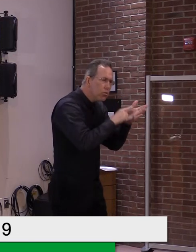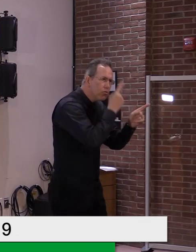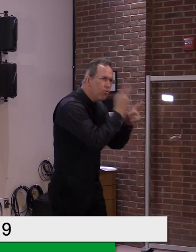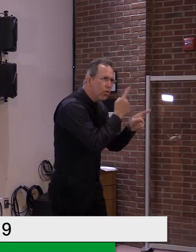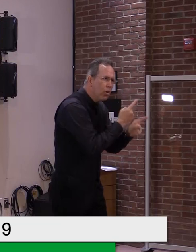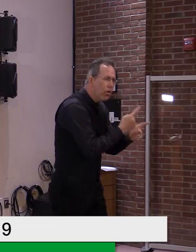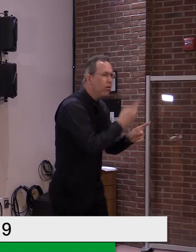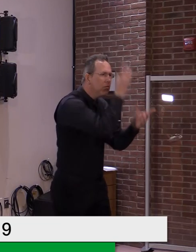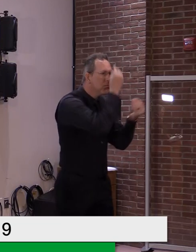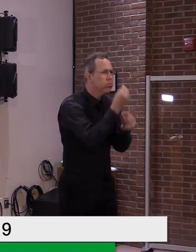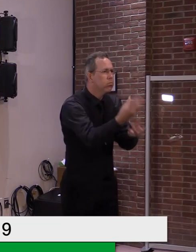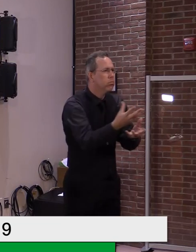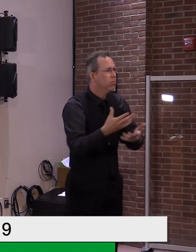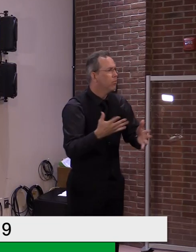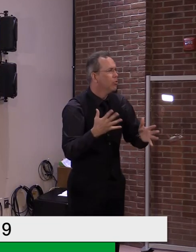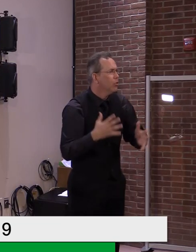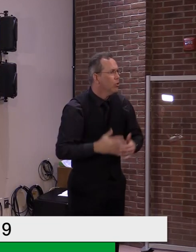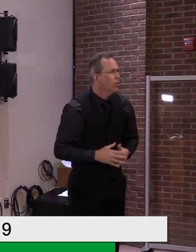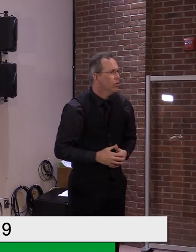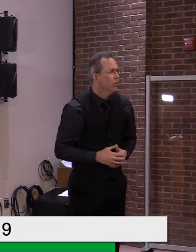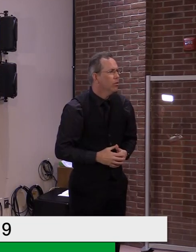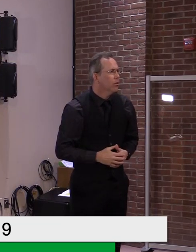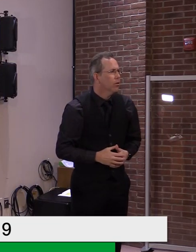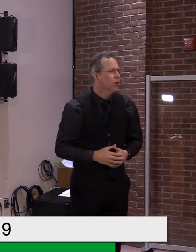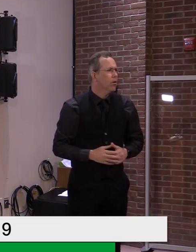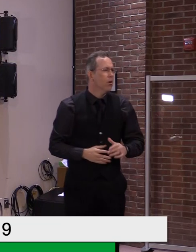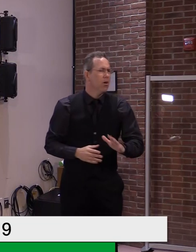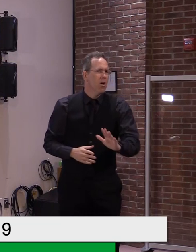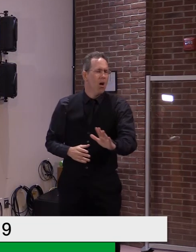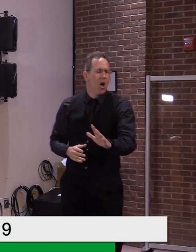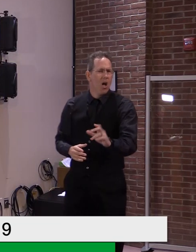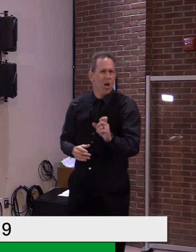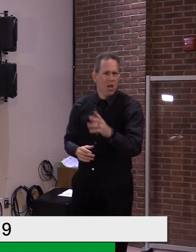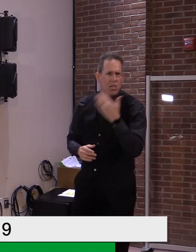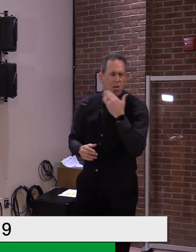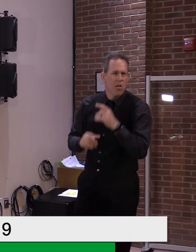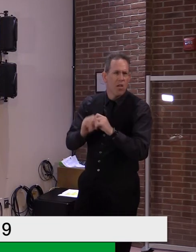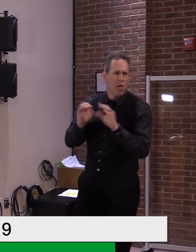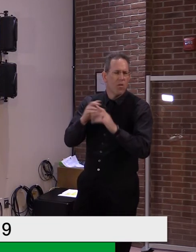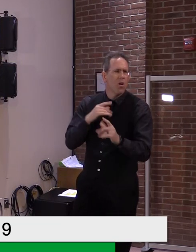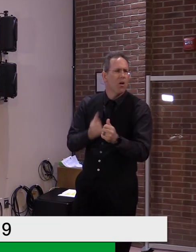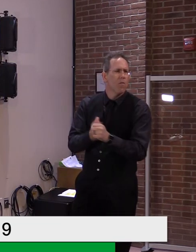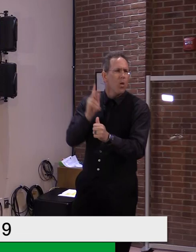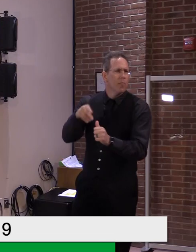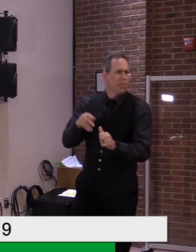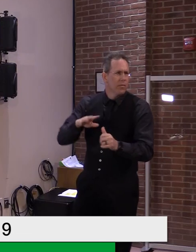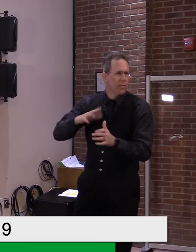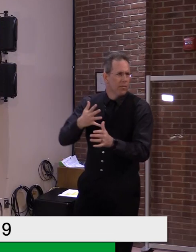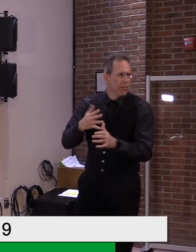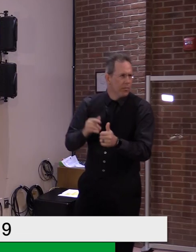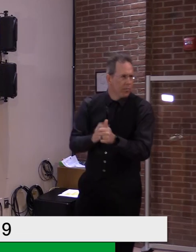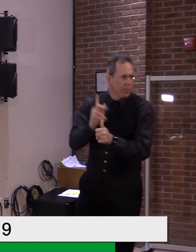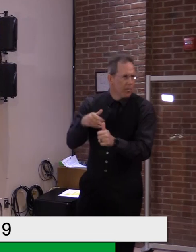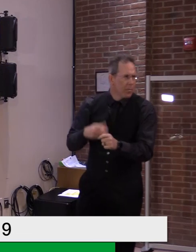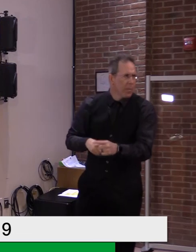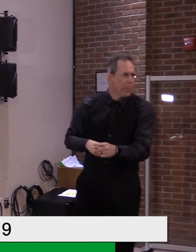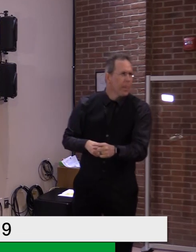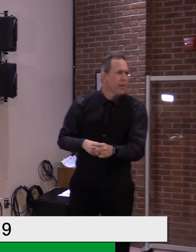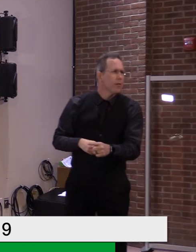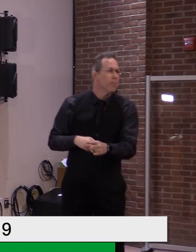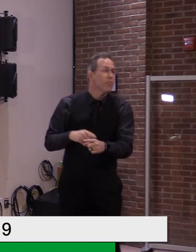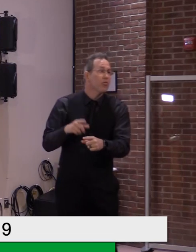And real quickly, thank you for clarification, how long does it take for a same-day PCR test to turn around